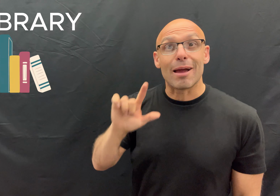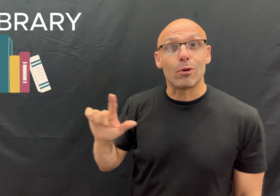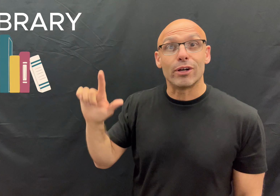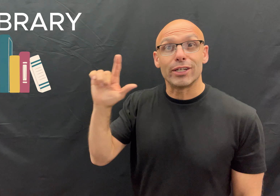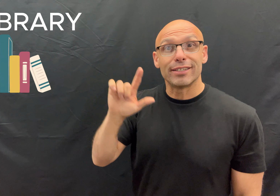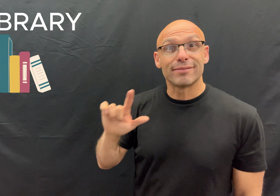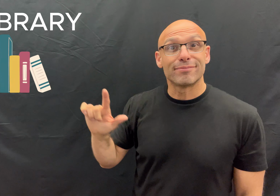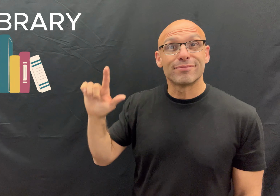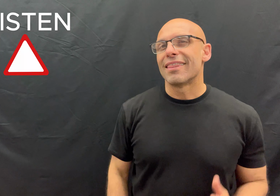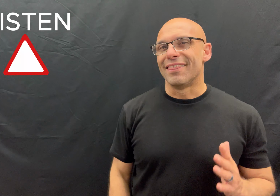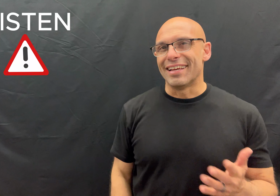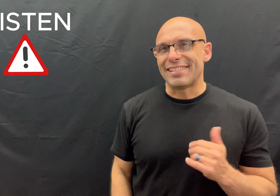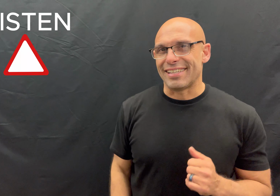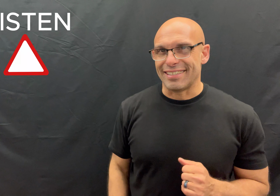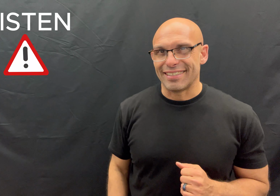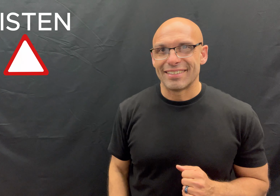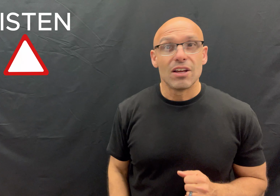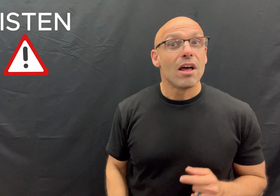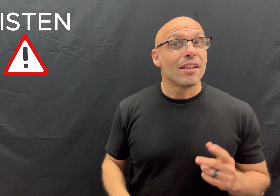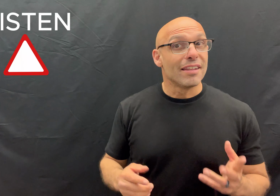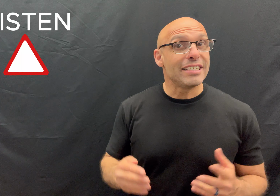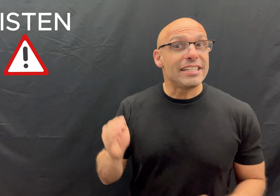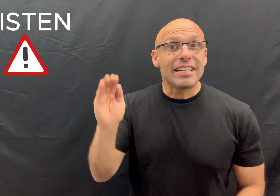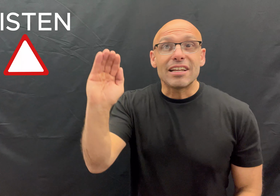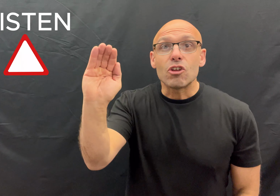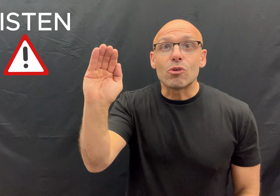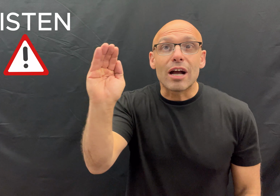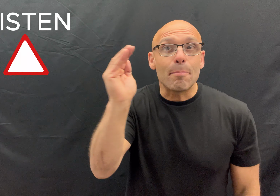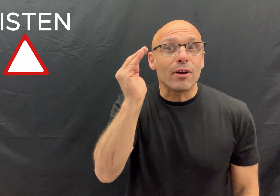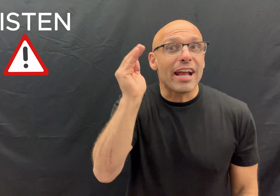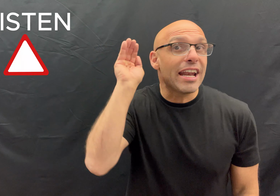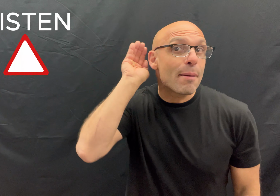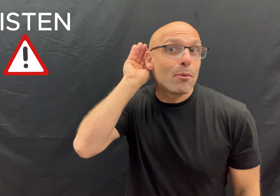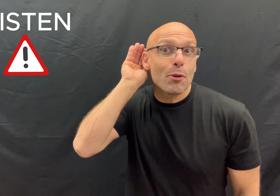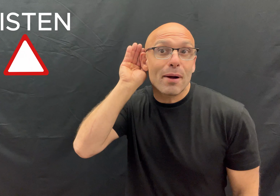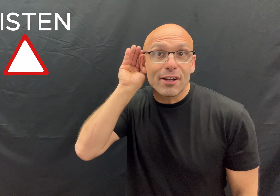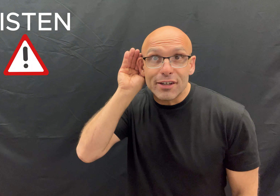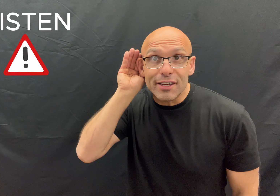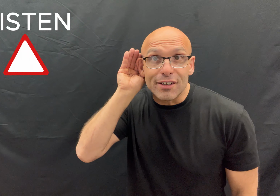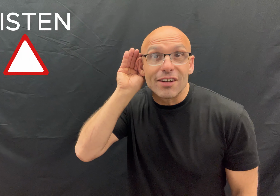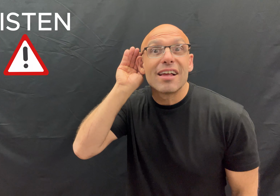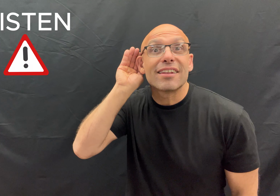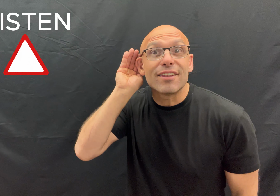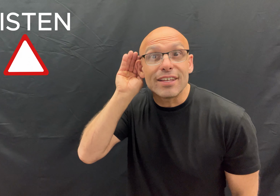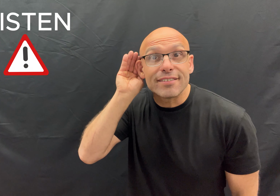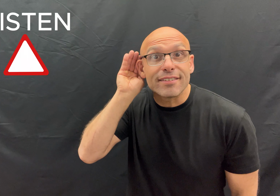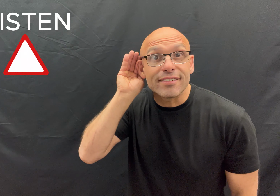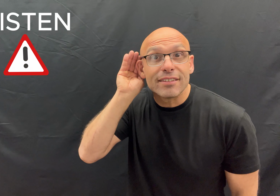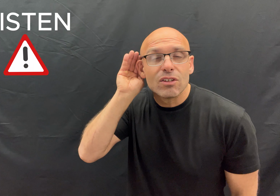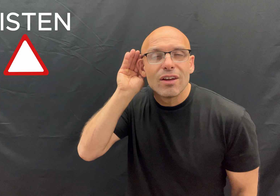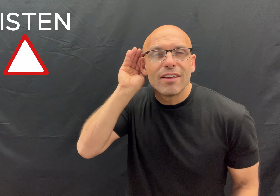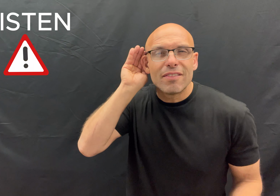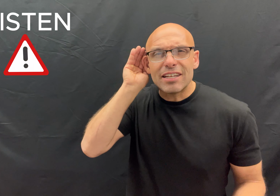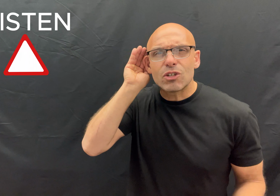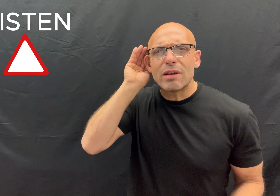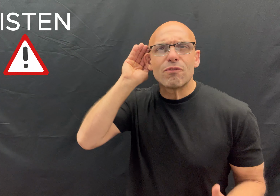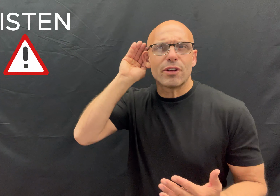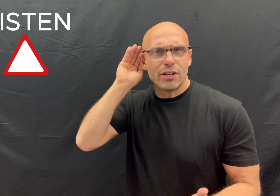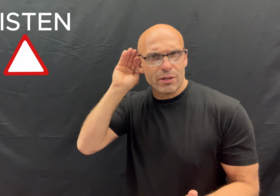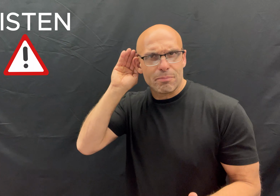Library. Listen. Listen, you cup your hand and put it by your ear. Listen. That's great for hearing